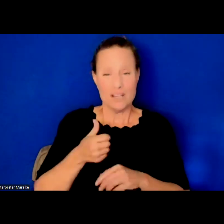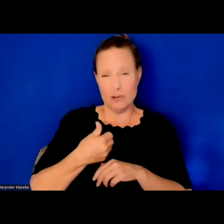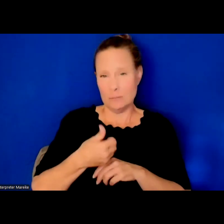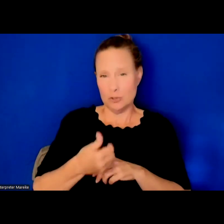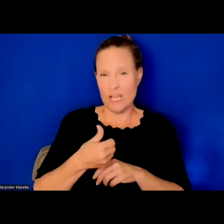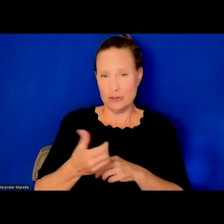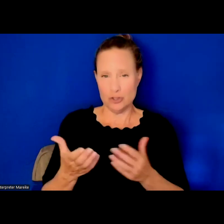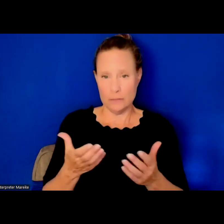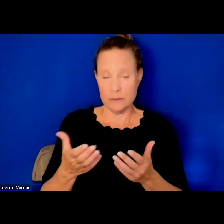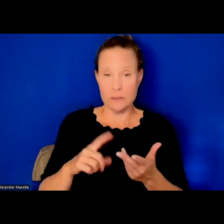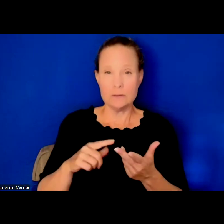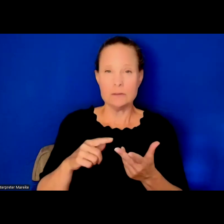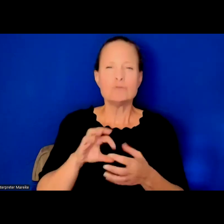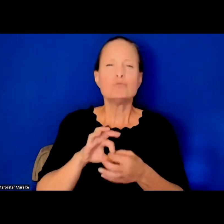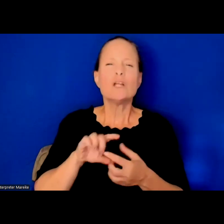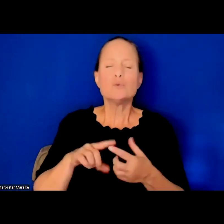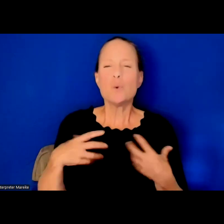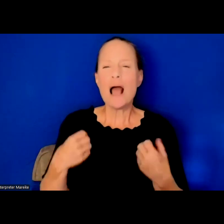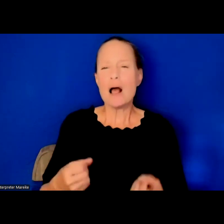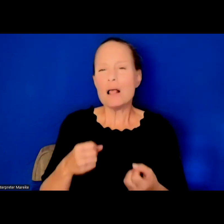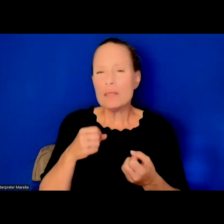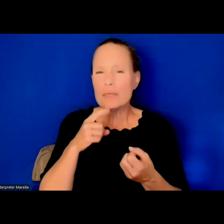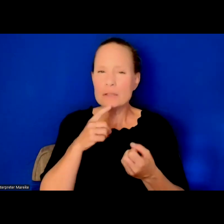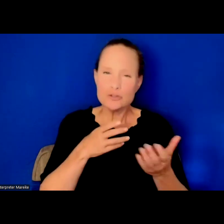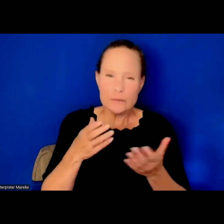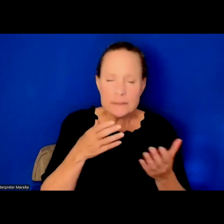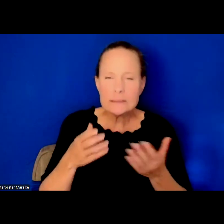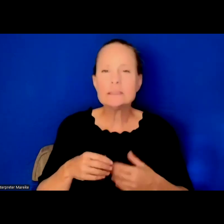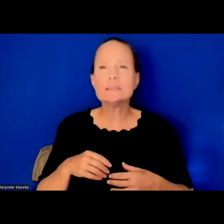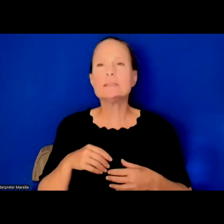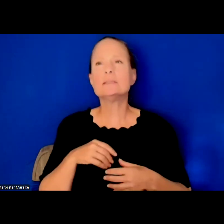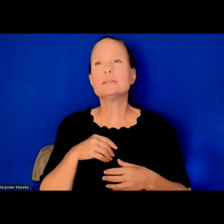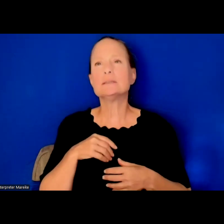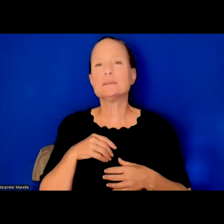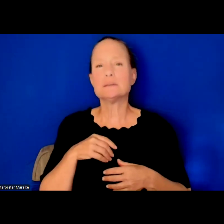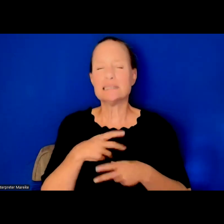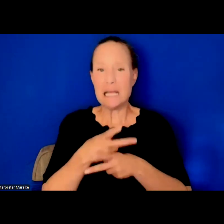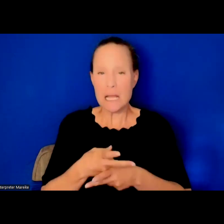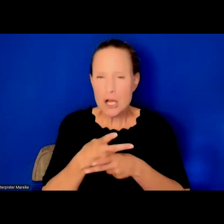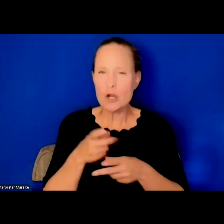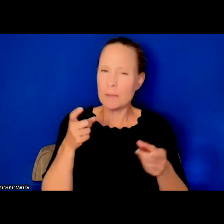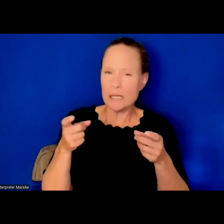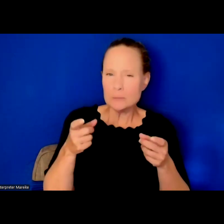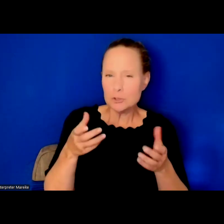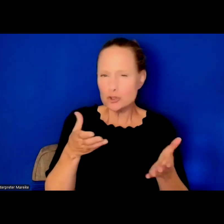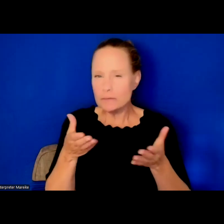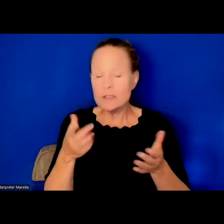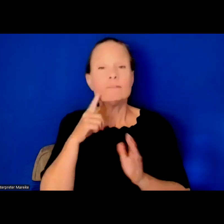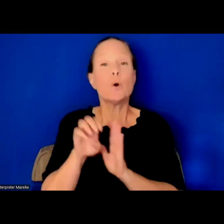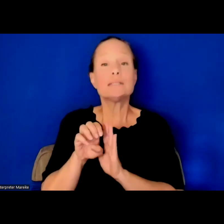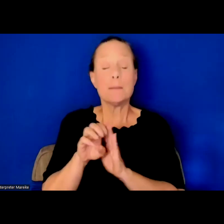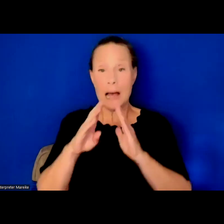Transportation related to health related social need services or care management. So, for example,